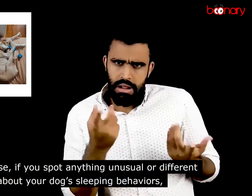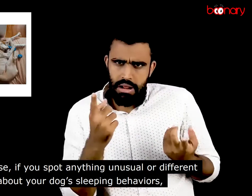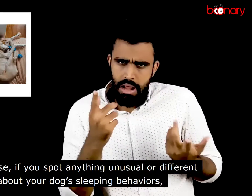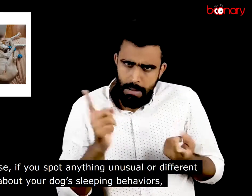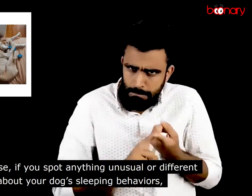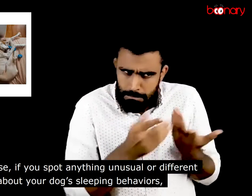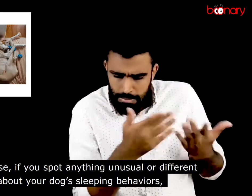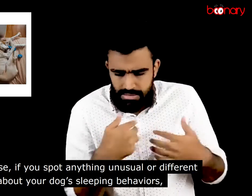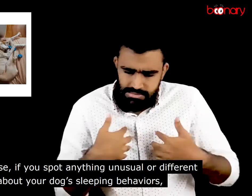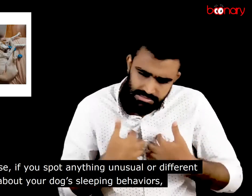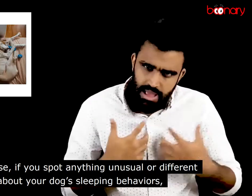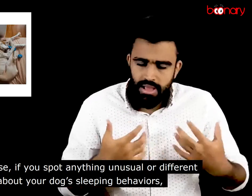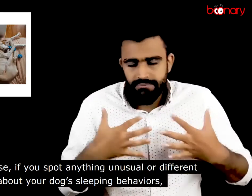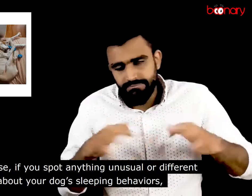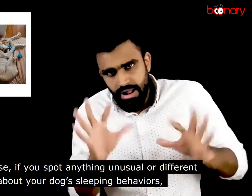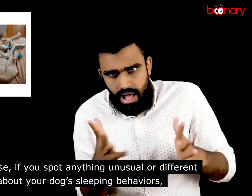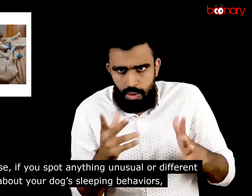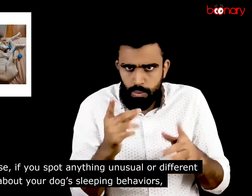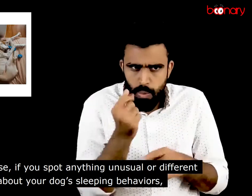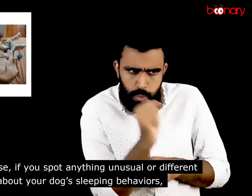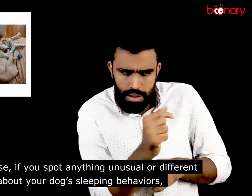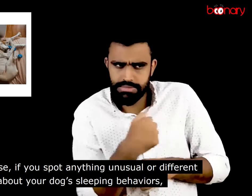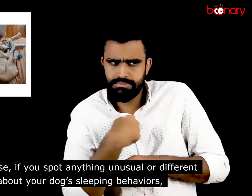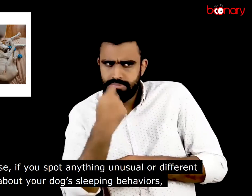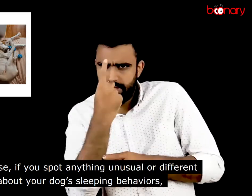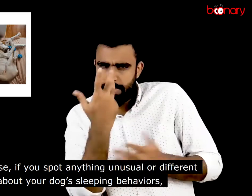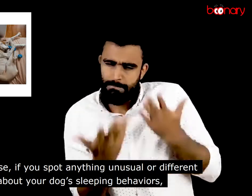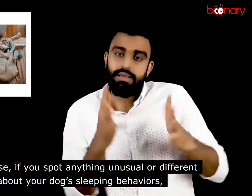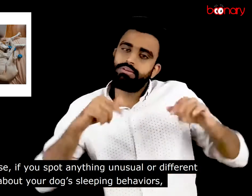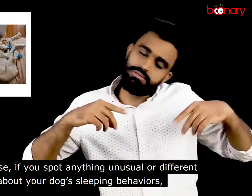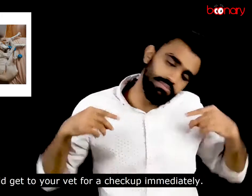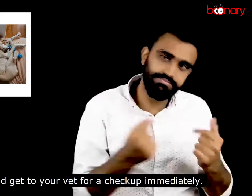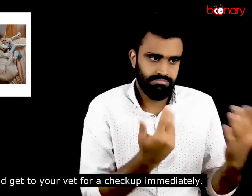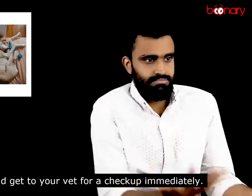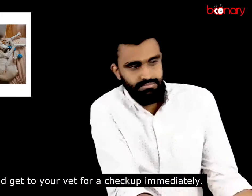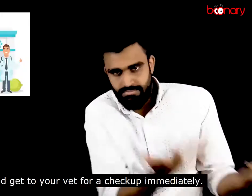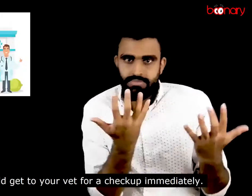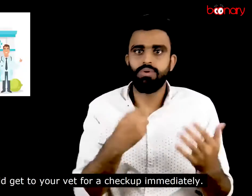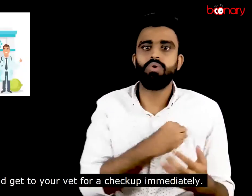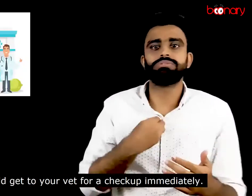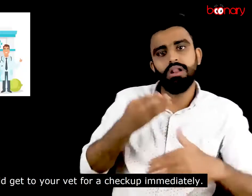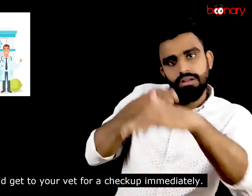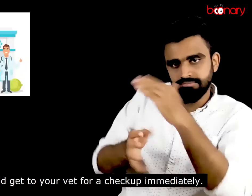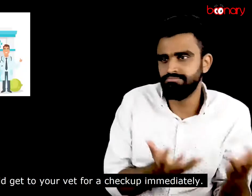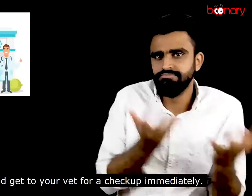or different about your dog's sleeping behaviors, you should get to your vet for a